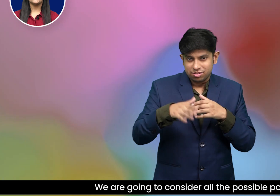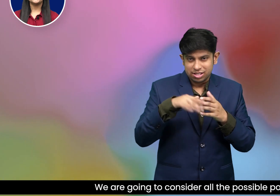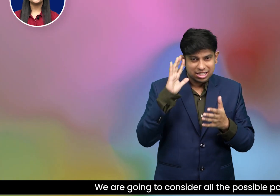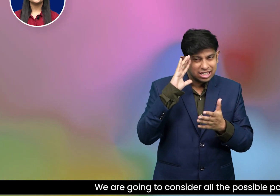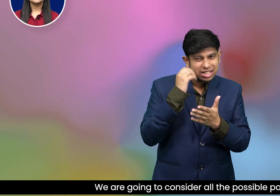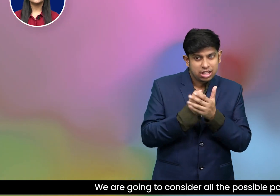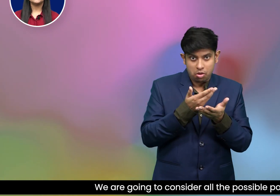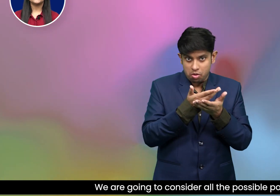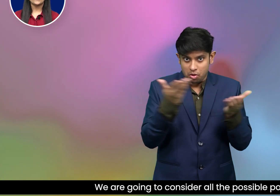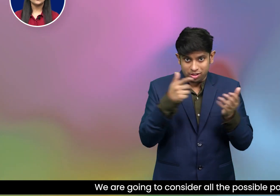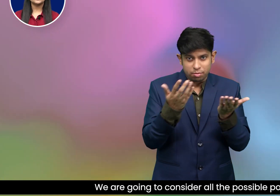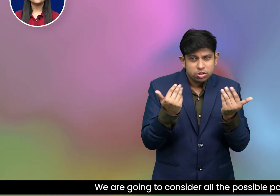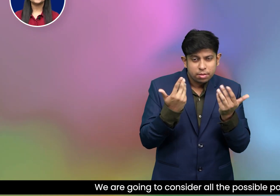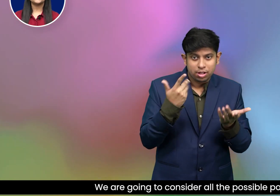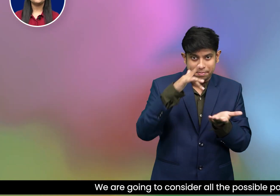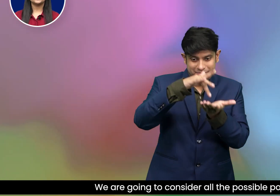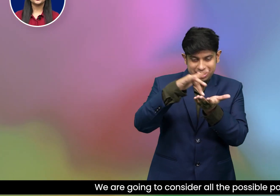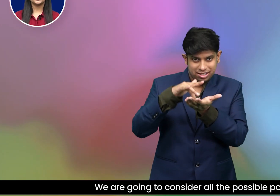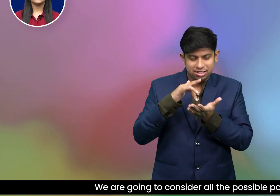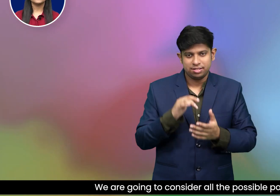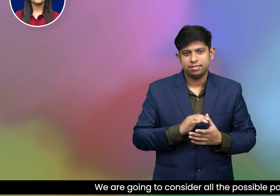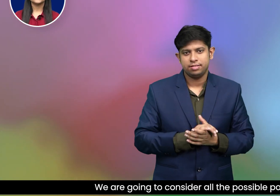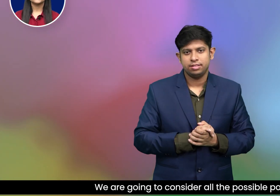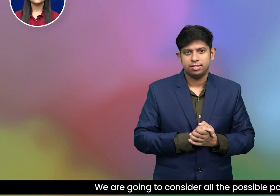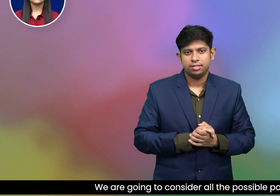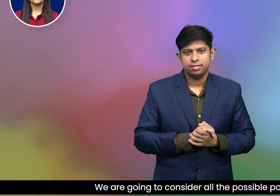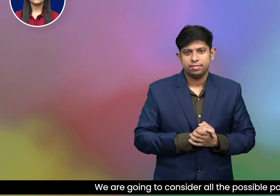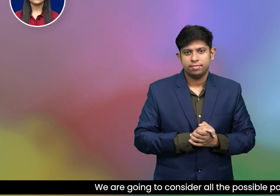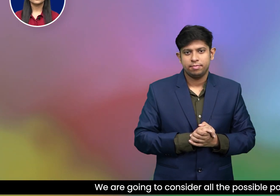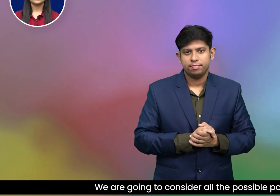We are going to consider all the possible positions.